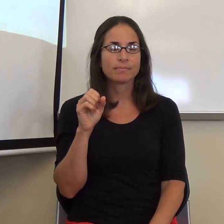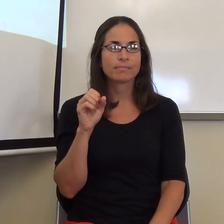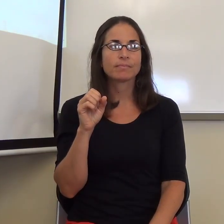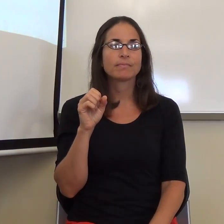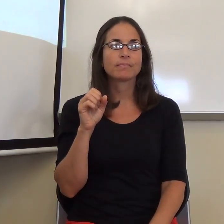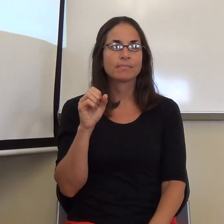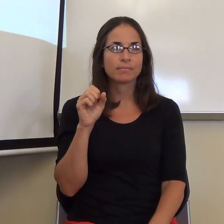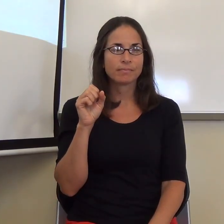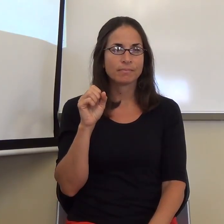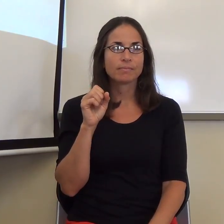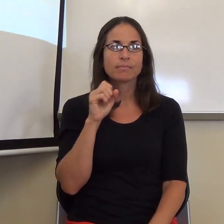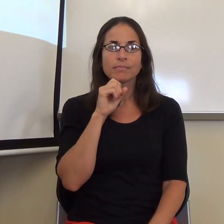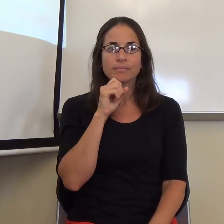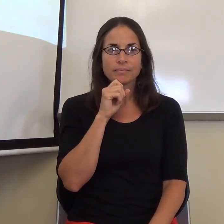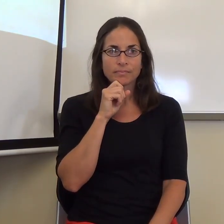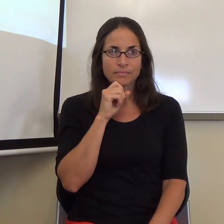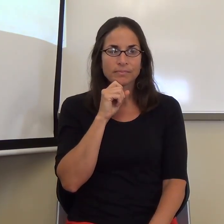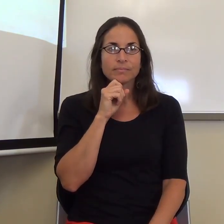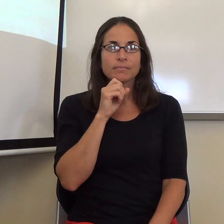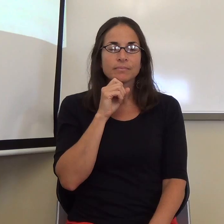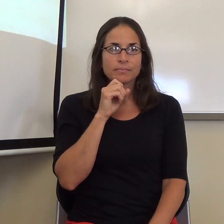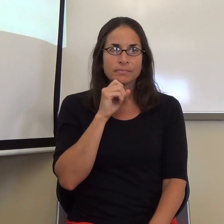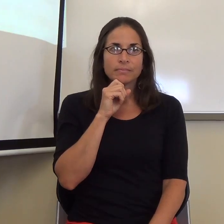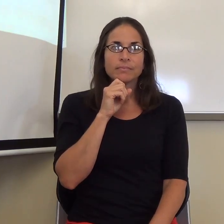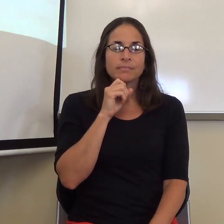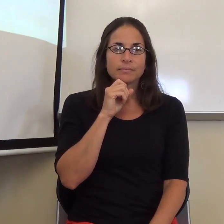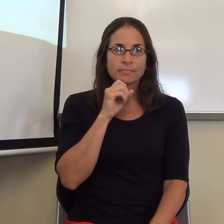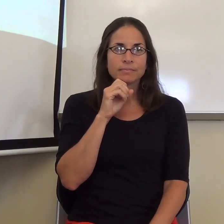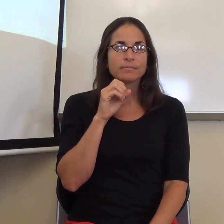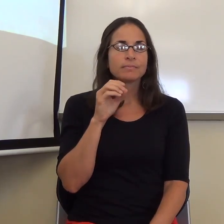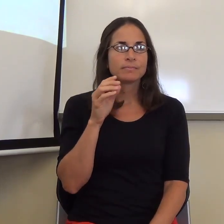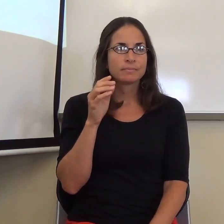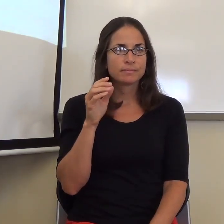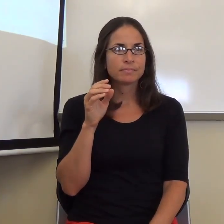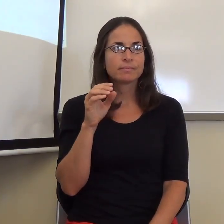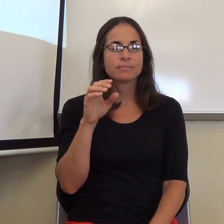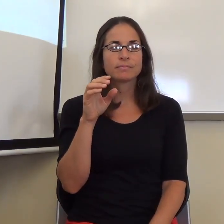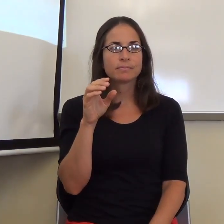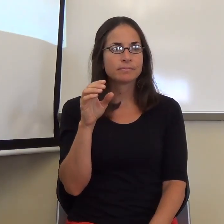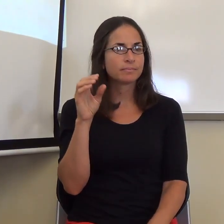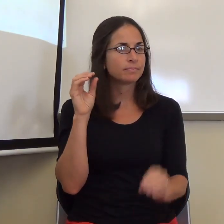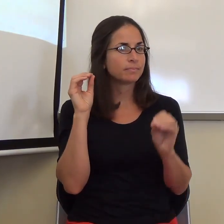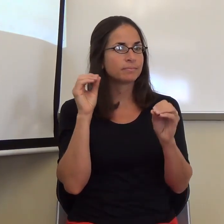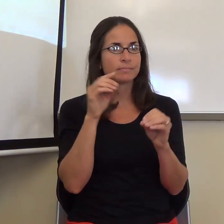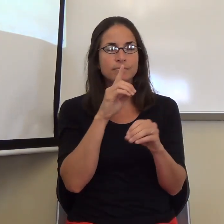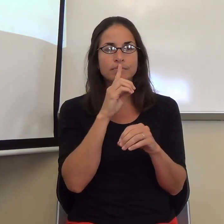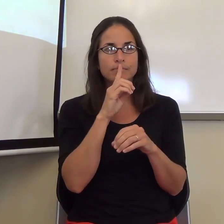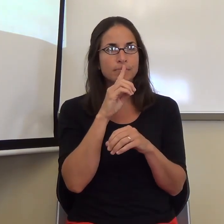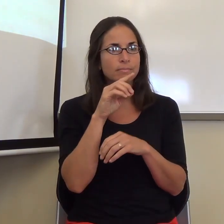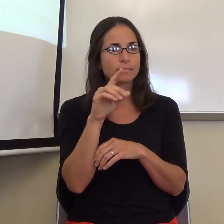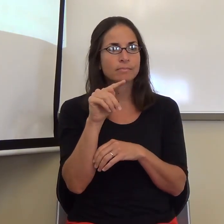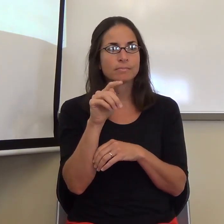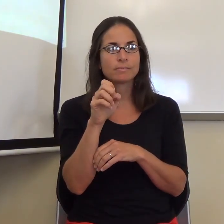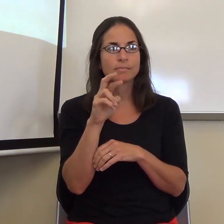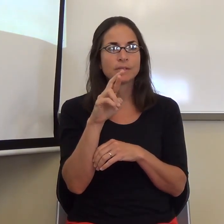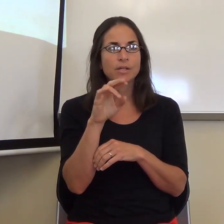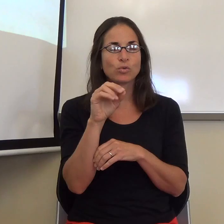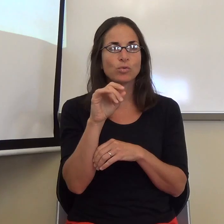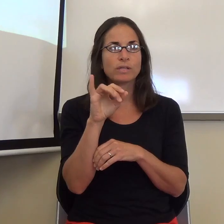yeah, and then I glance through it. Do you see terrorism again? Nope, no more mentions of terrorism. What do you see